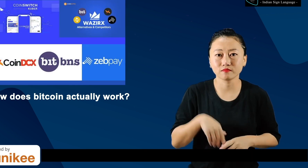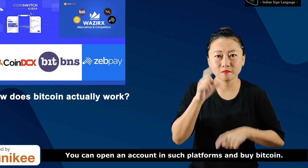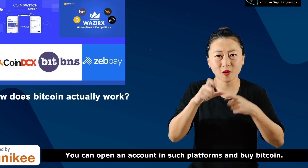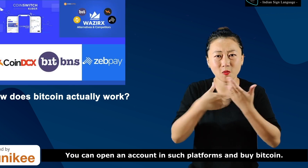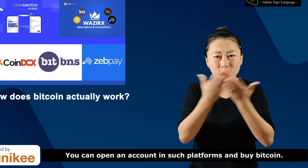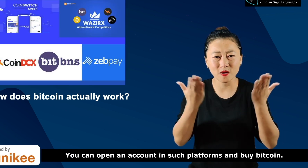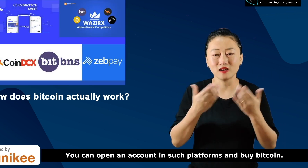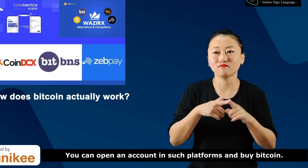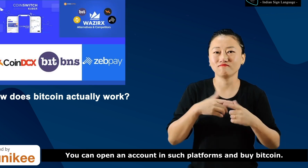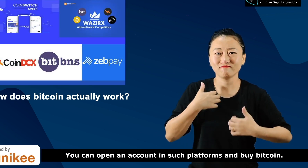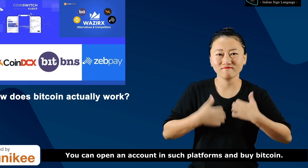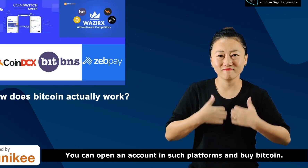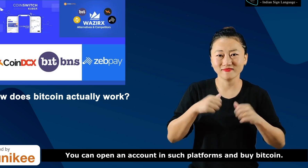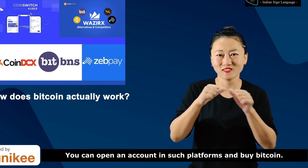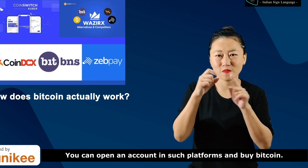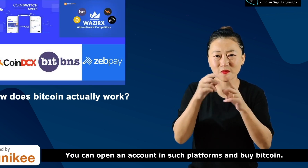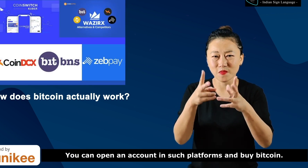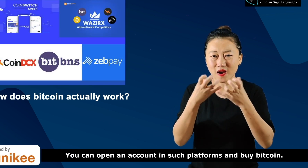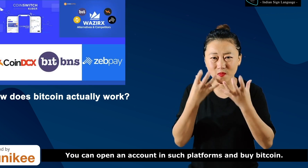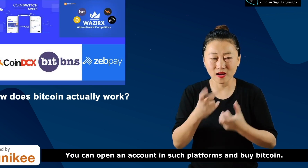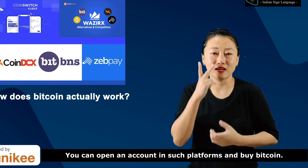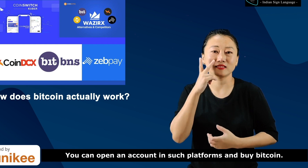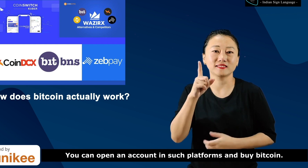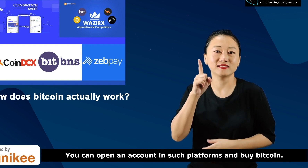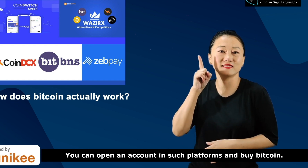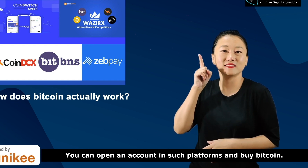You can open an account in such platforms and buy Bitcoin